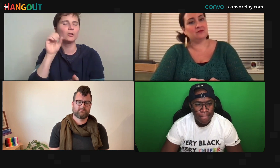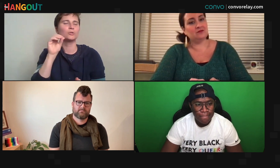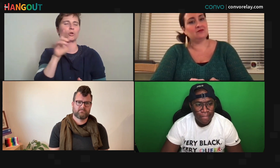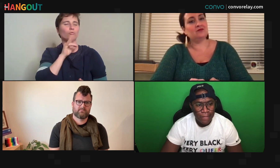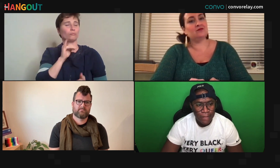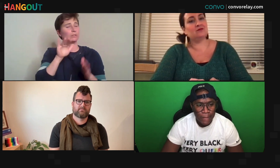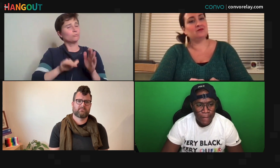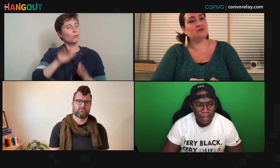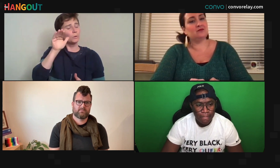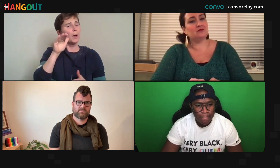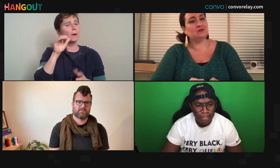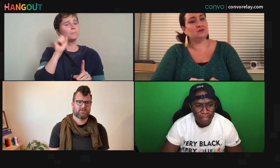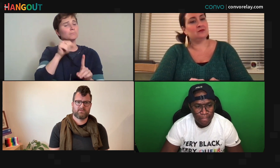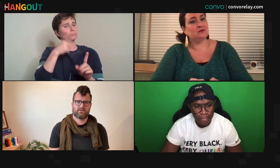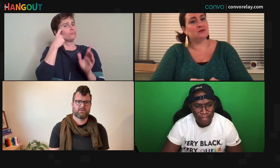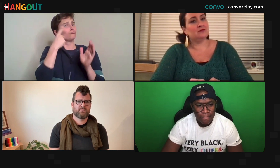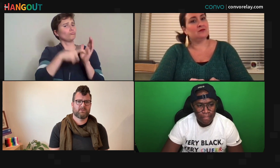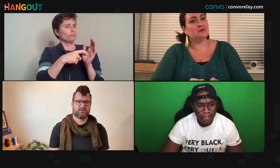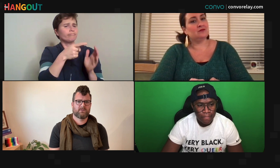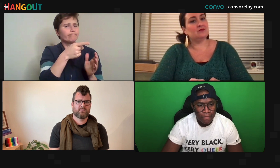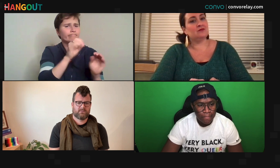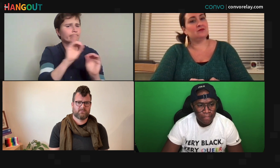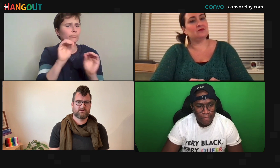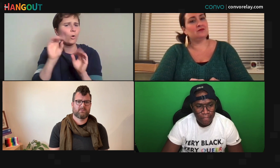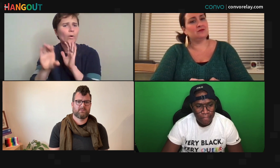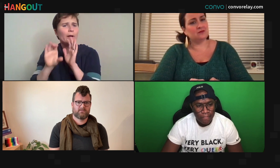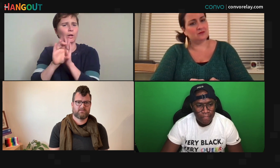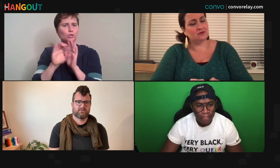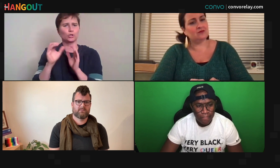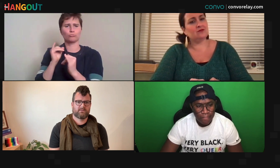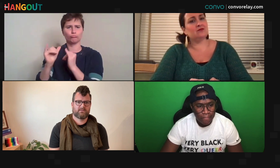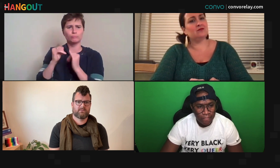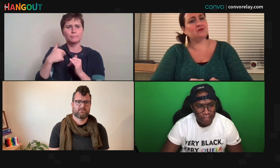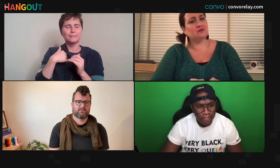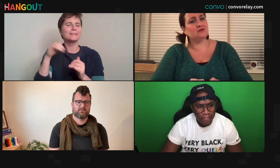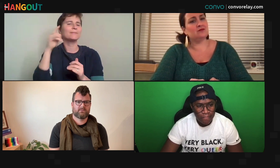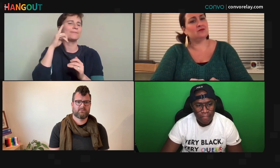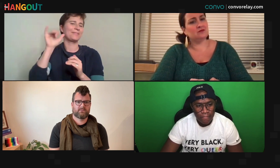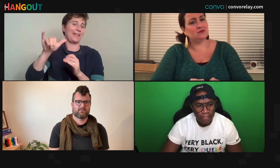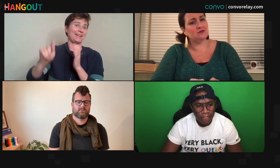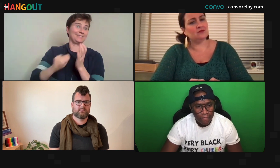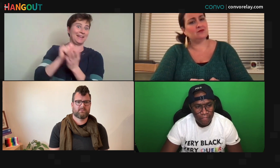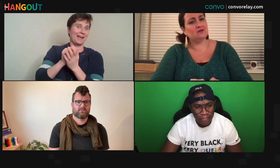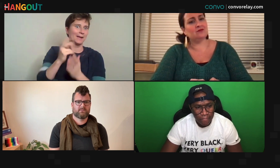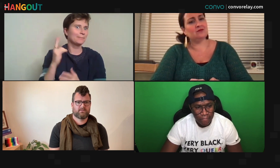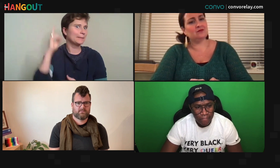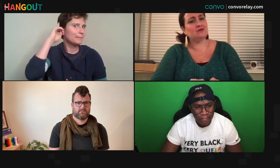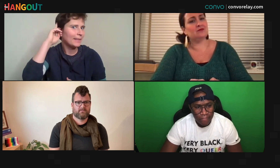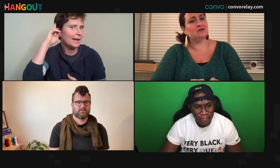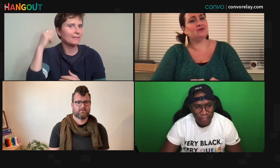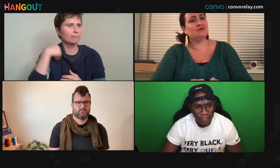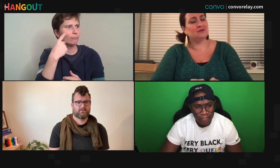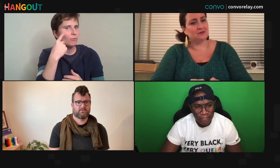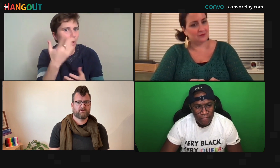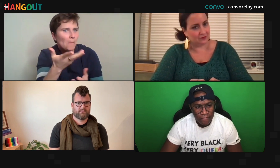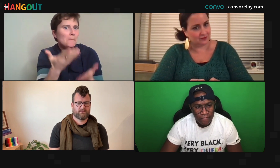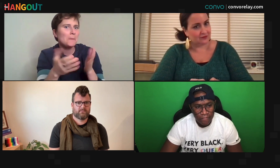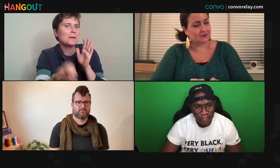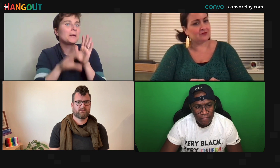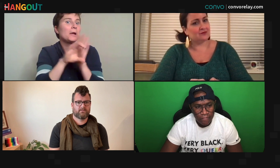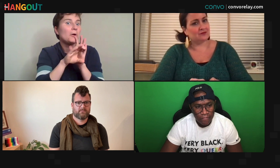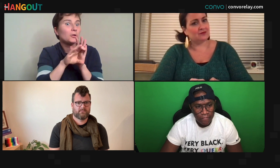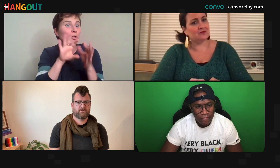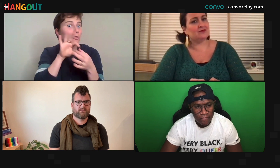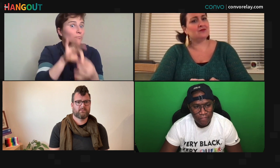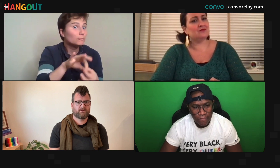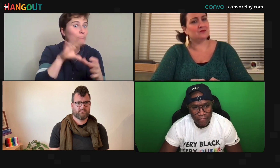I turned 18 and went to college. So growing up, I noticed there was no characters that were similar to me. And during that time, I